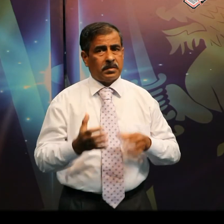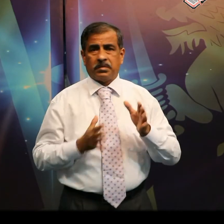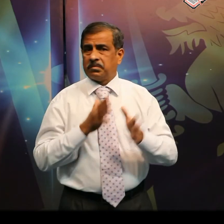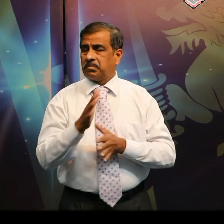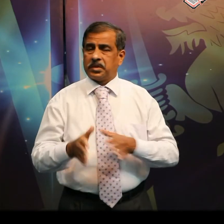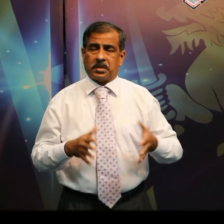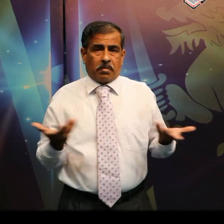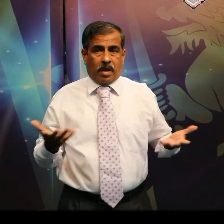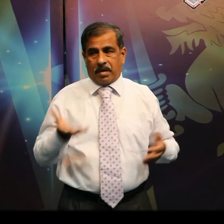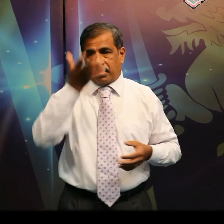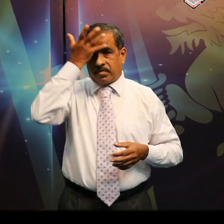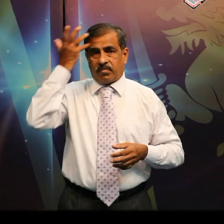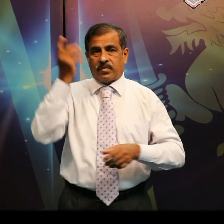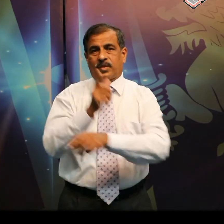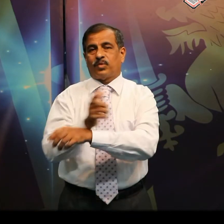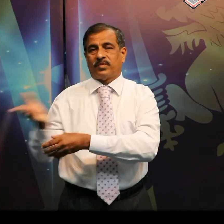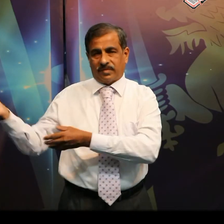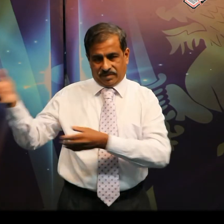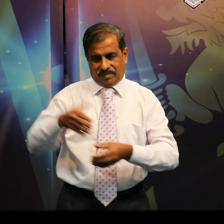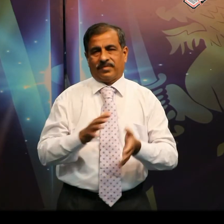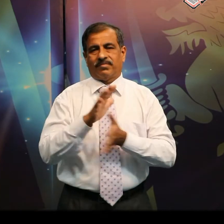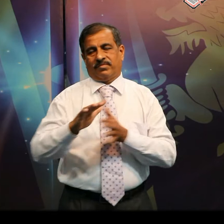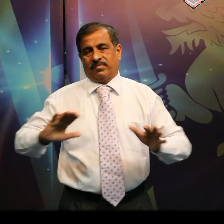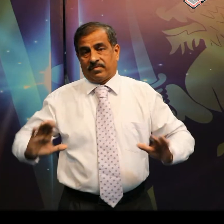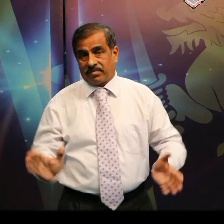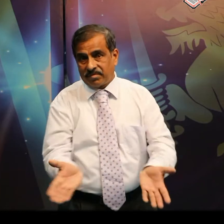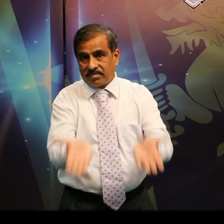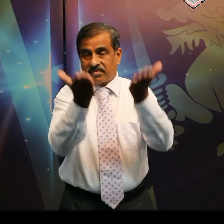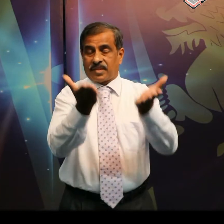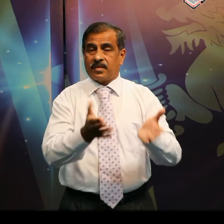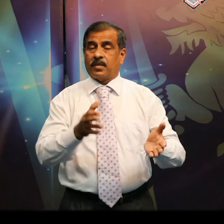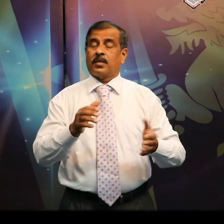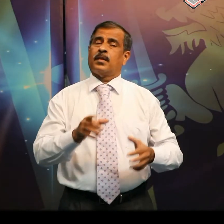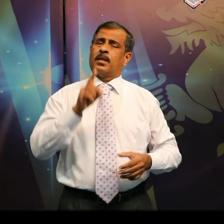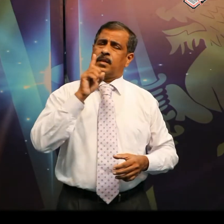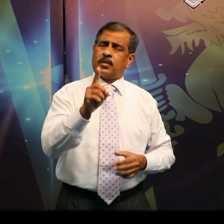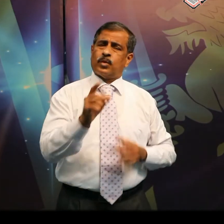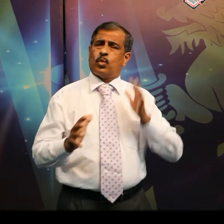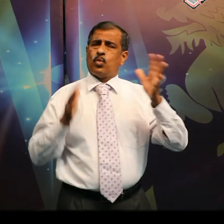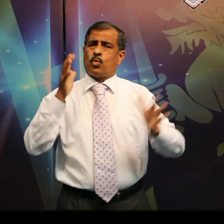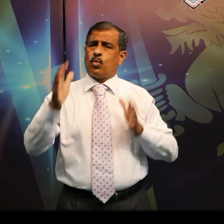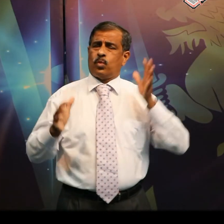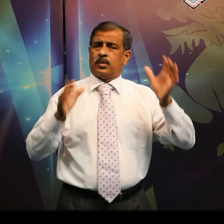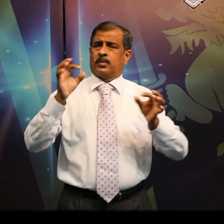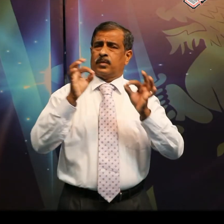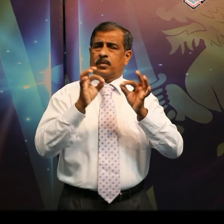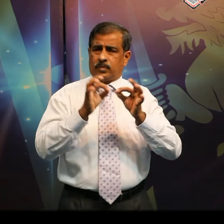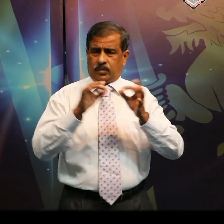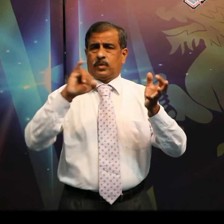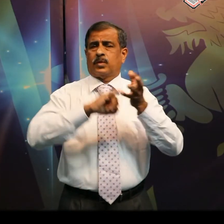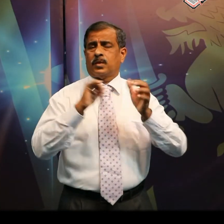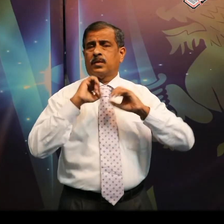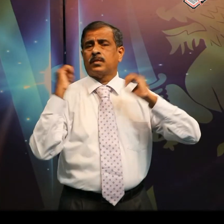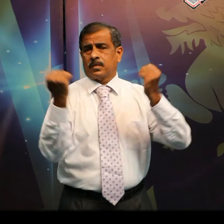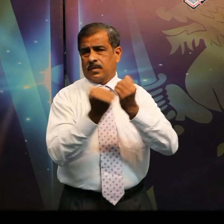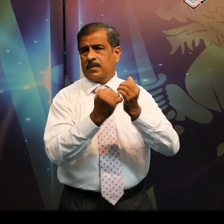ask someone like Christopher to translate this into sign language. In the translation department of the United Bible Societies, anyone